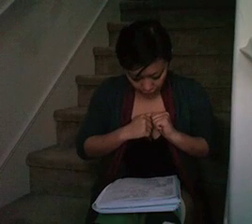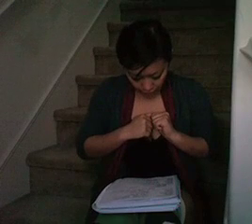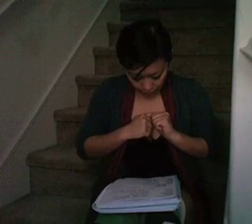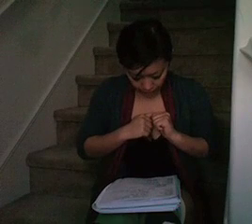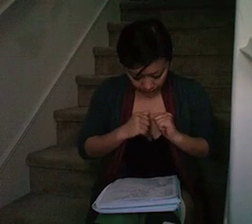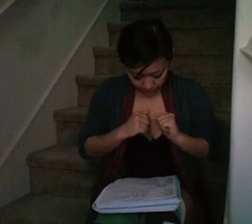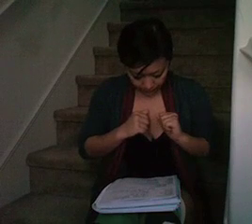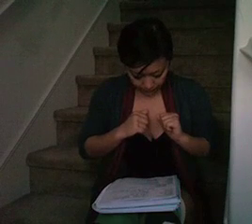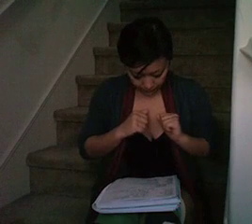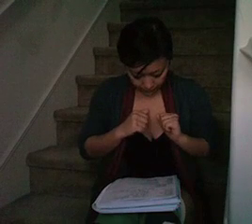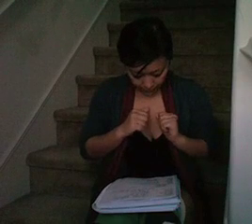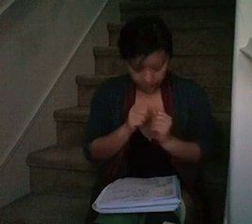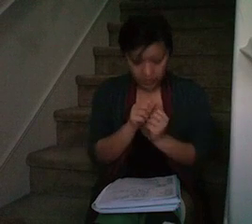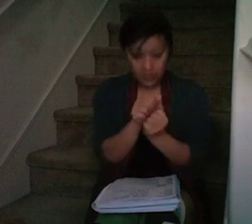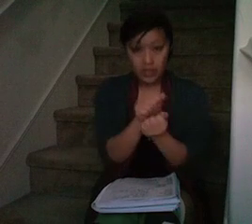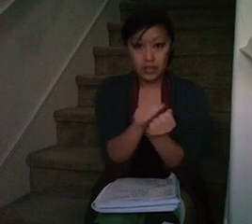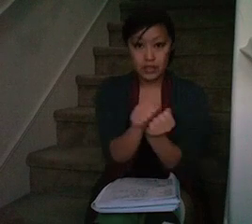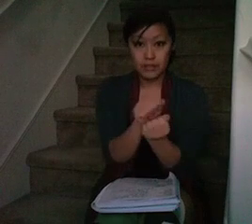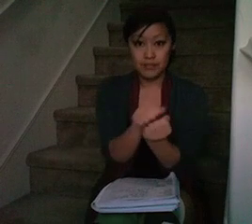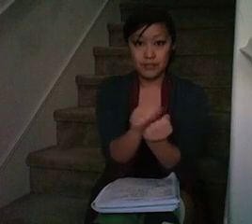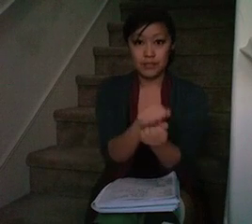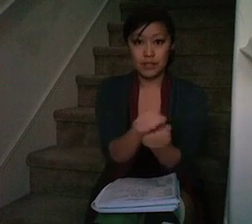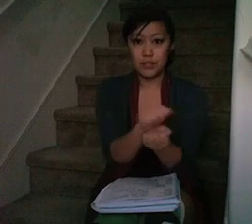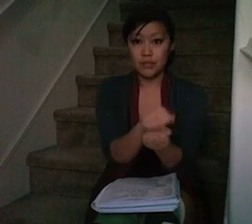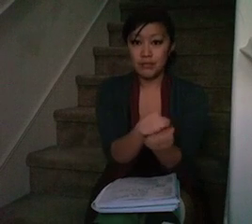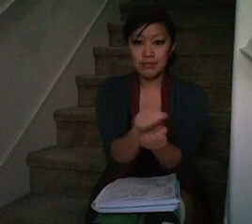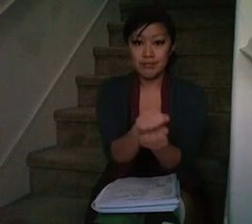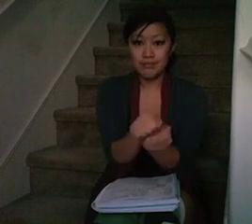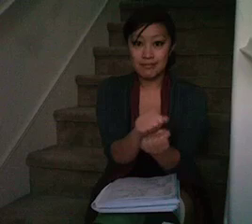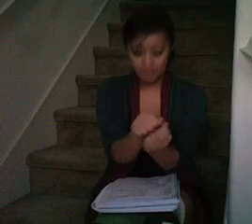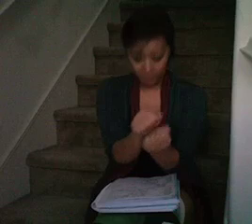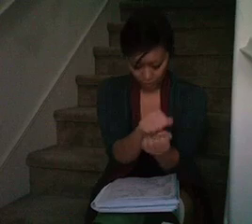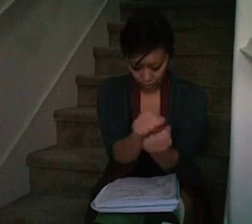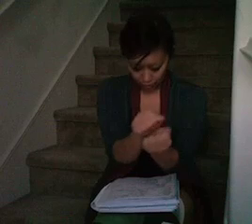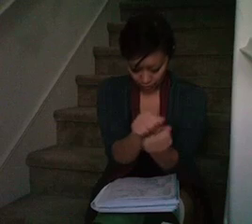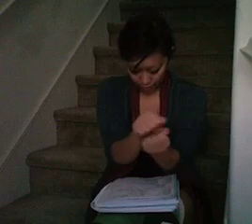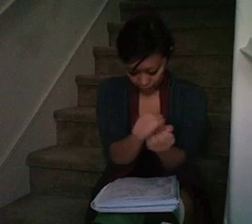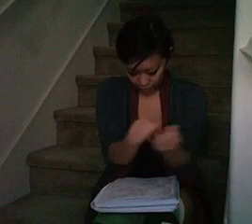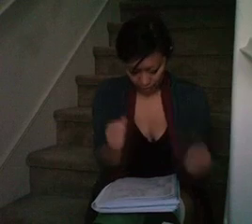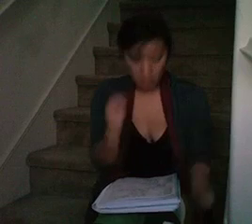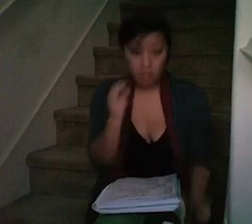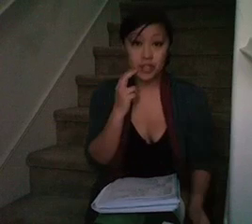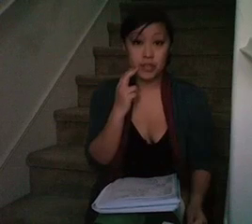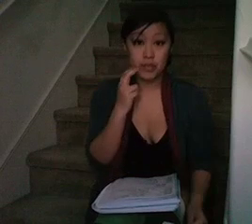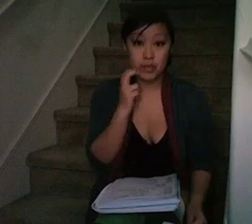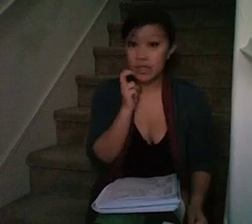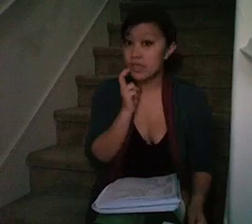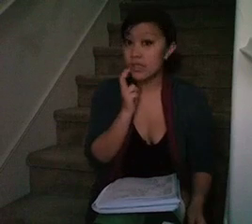chew, chew, chew, chew, or I could do chew like this, like,